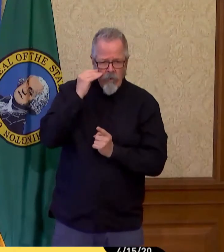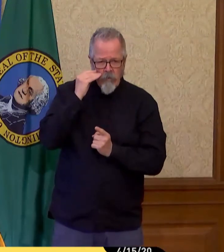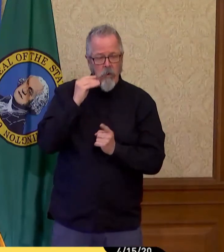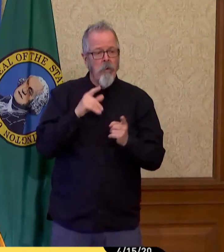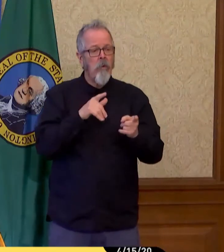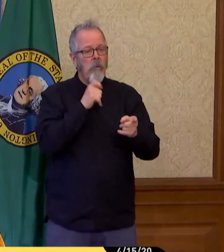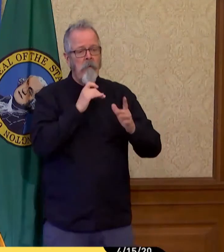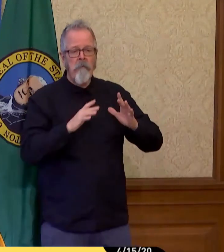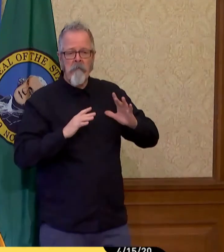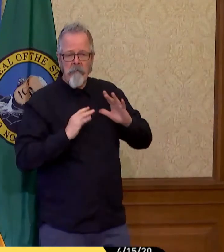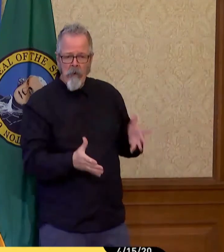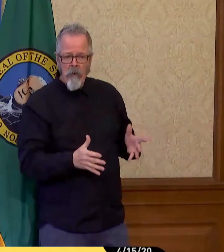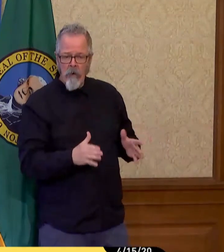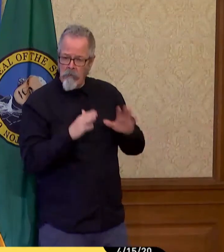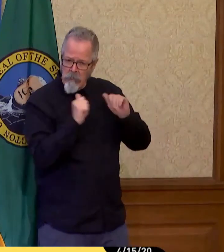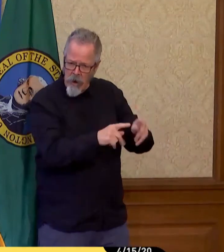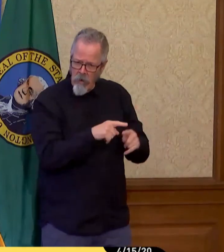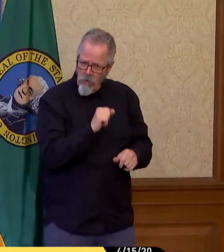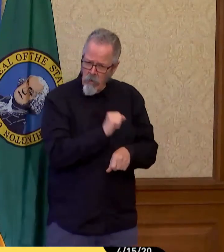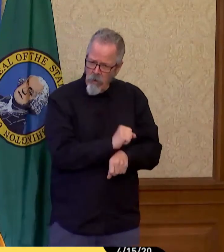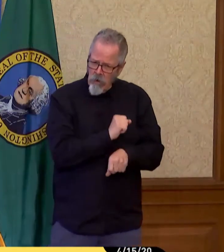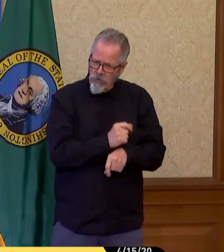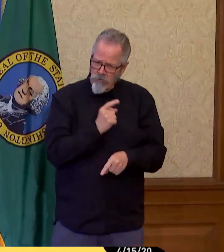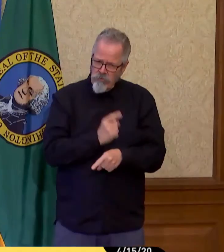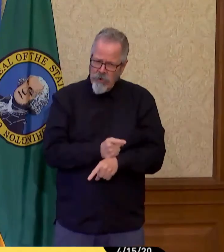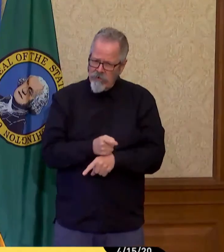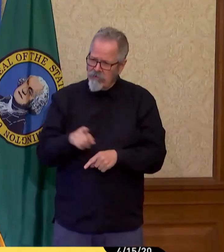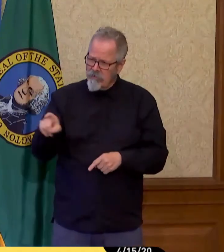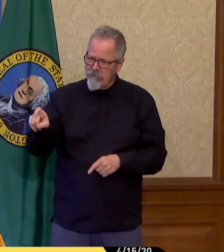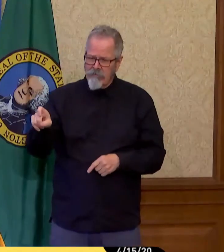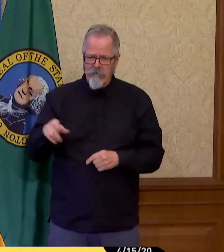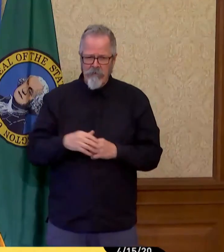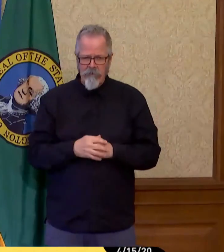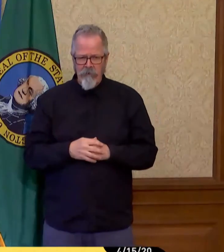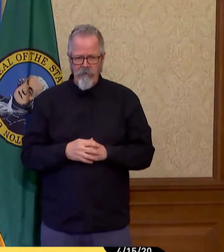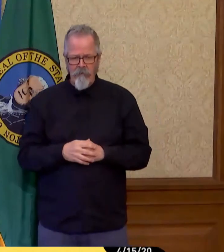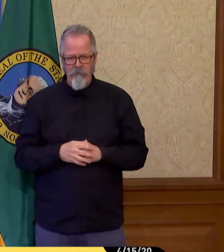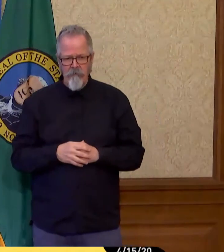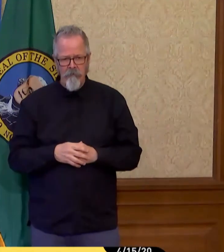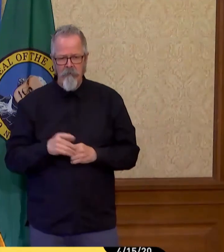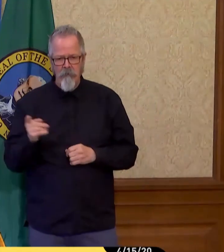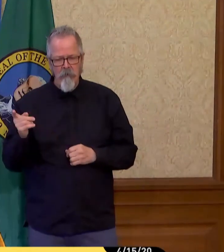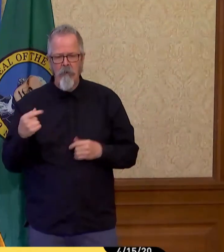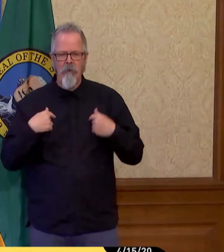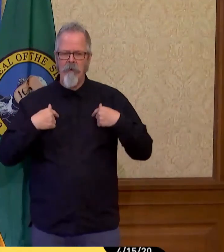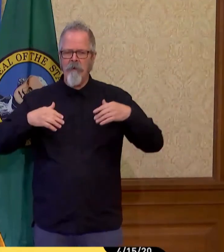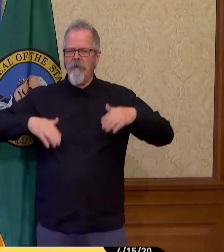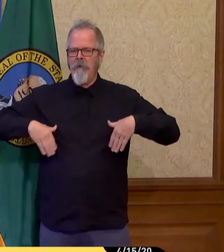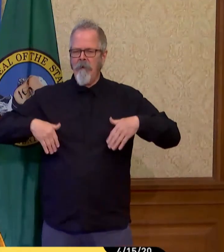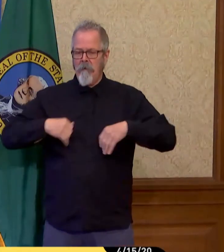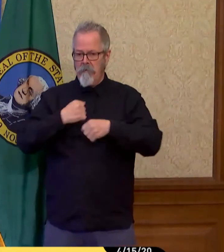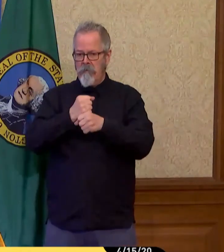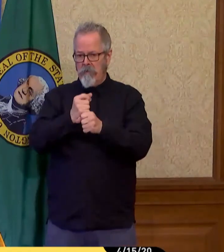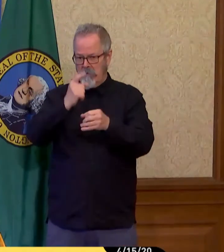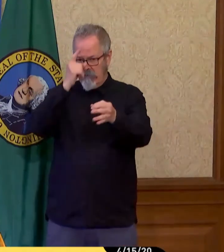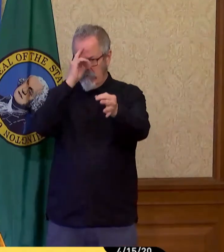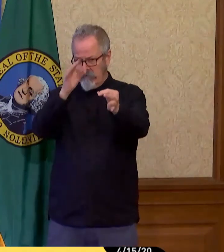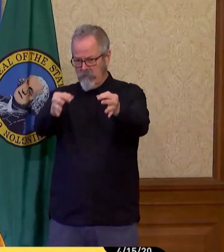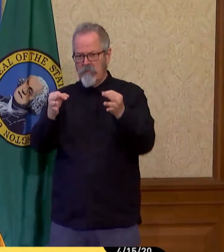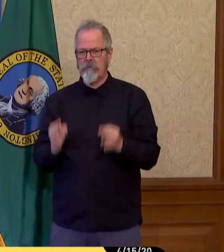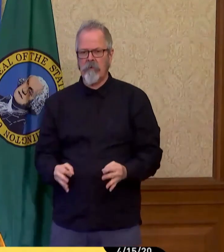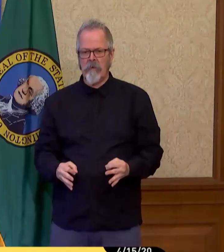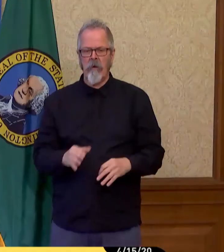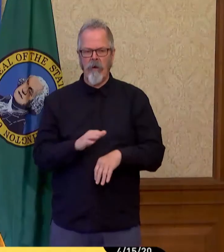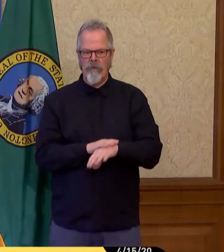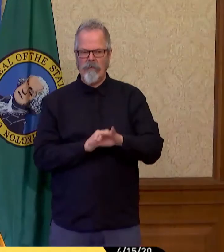put in place a provision to protect our vulnerable workers, and it basically our citizens who are vulnerable over